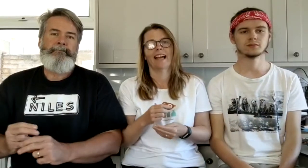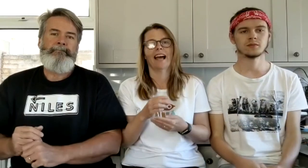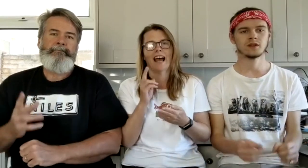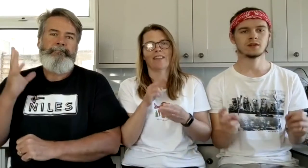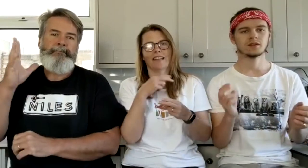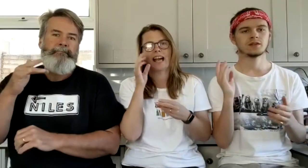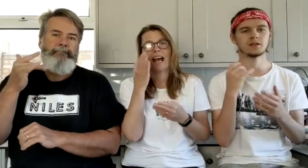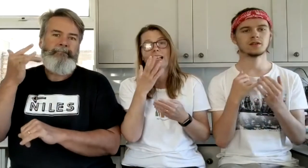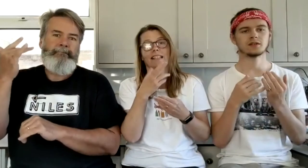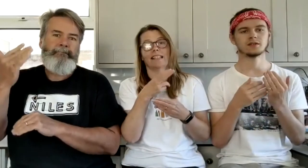dark. At the